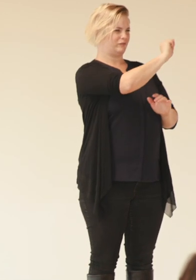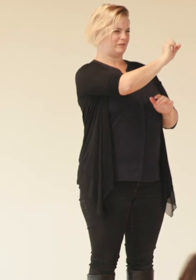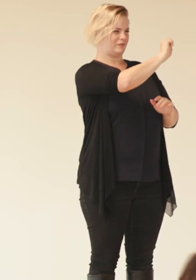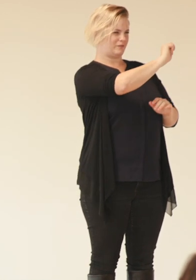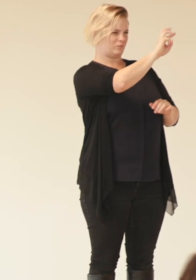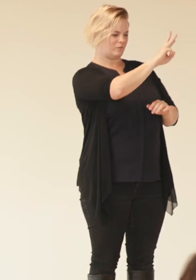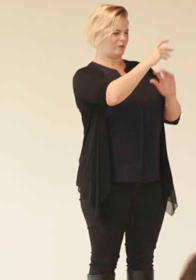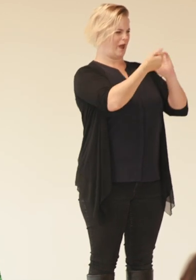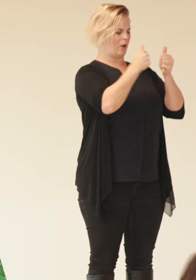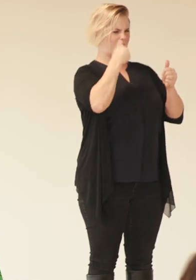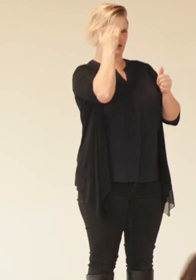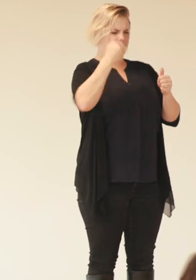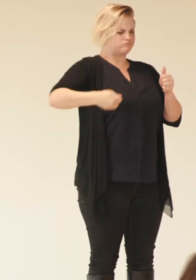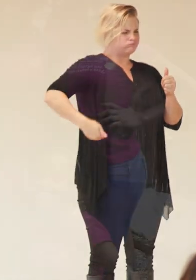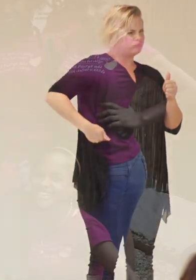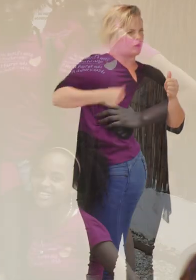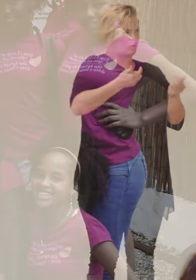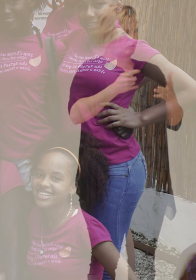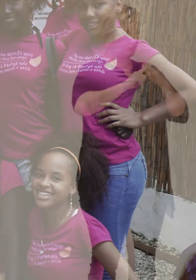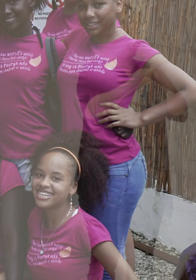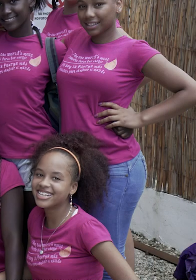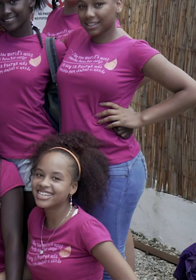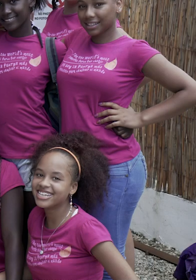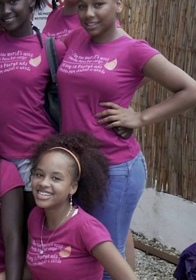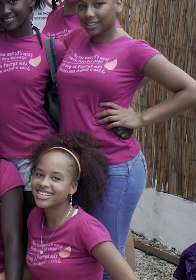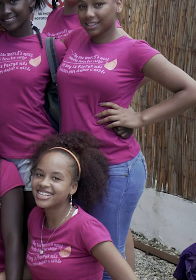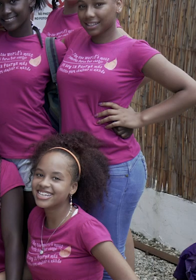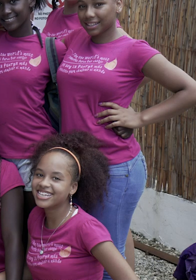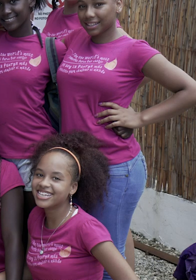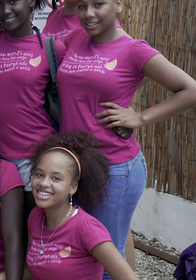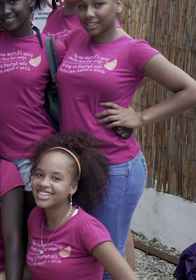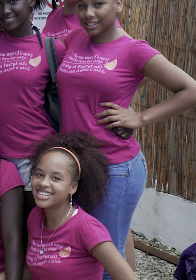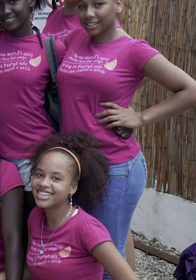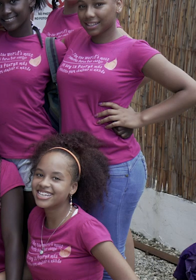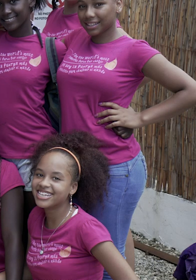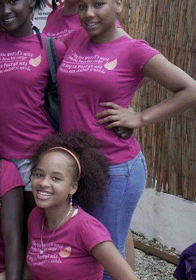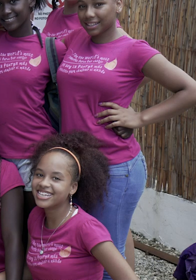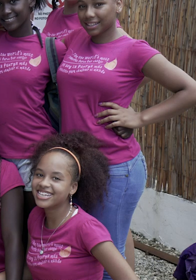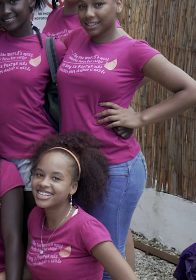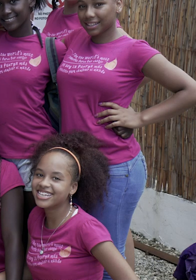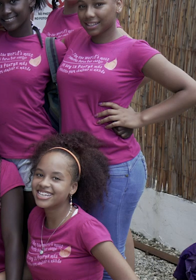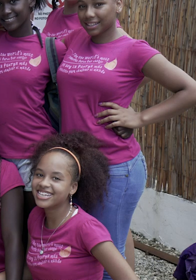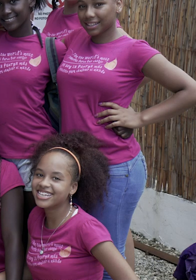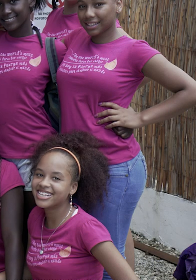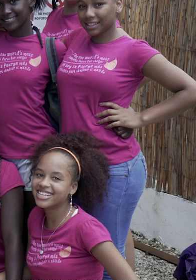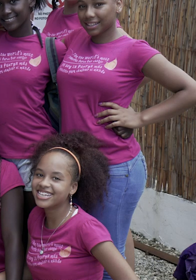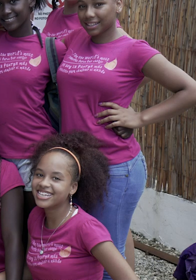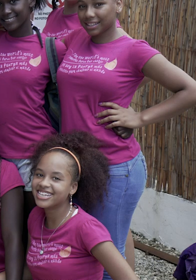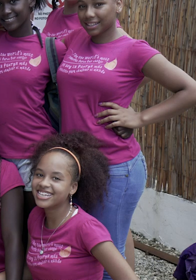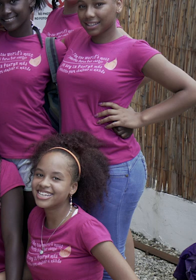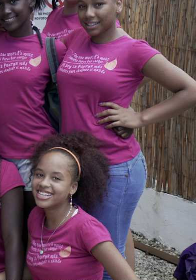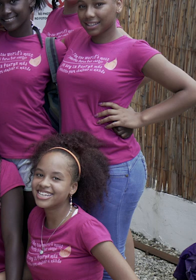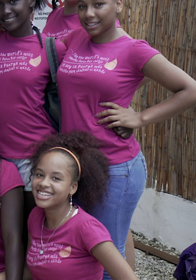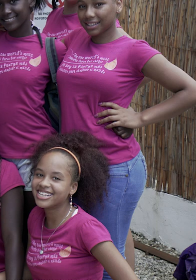I was in the Dominican Republic with a friend, and she found this magazine by chance that talked about this organization called